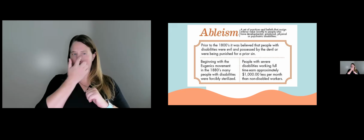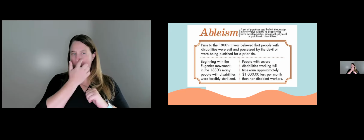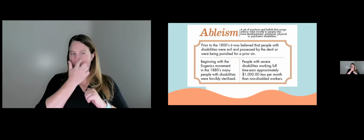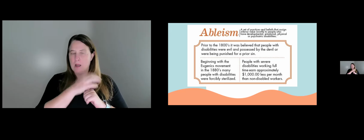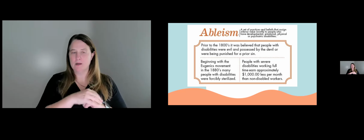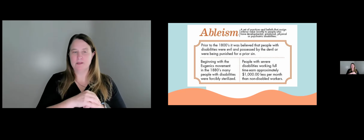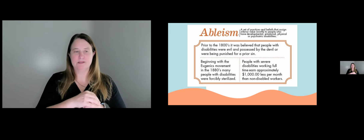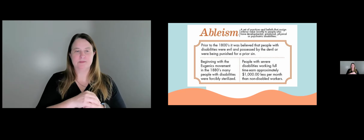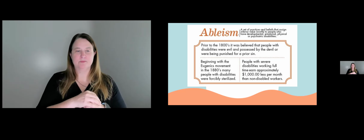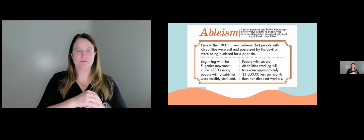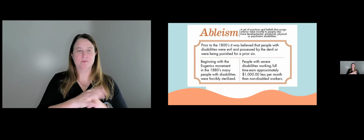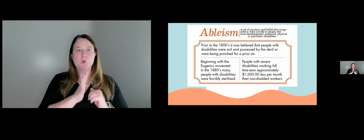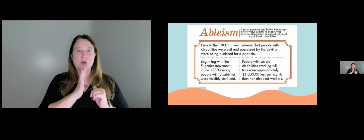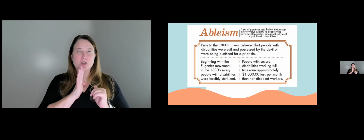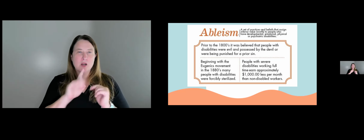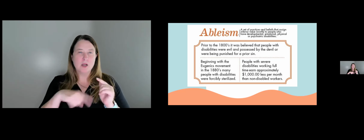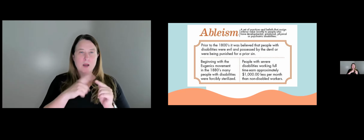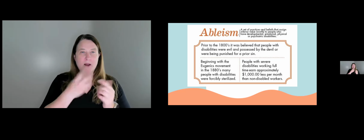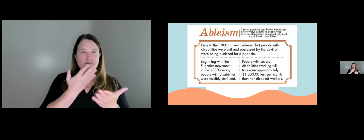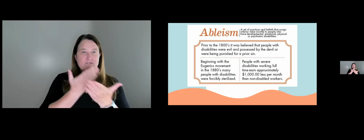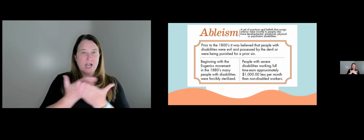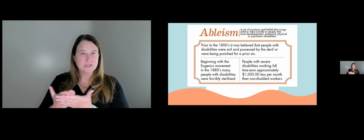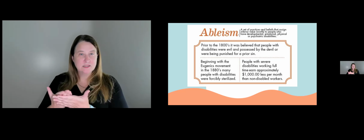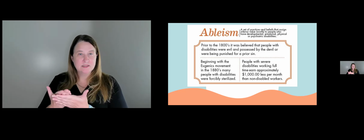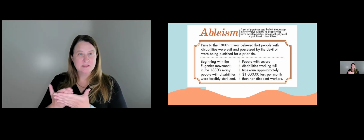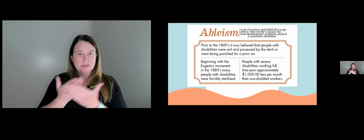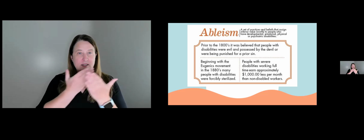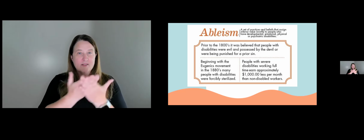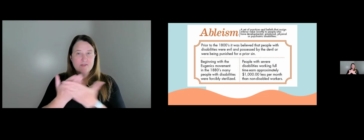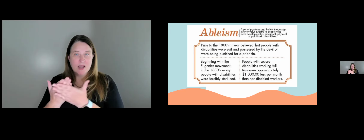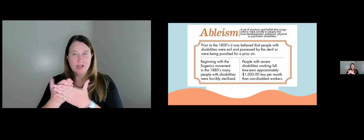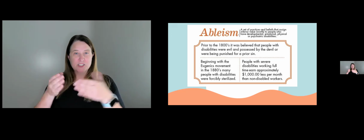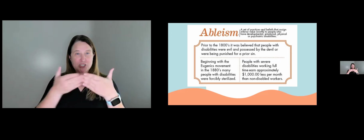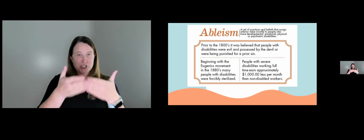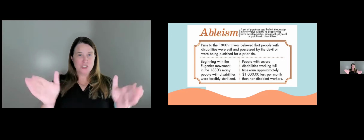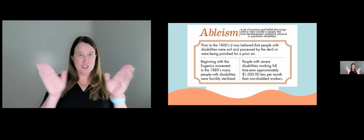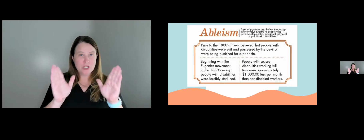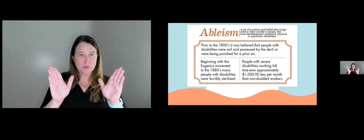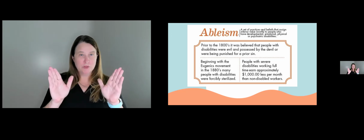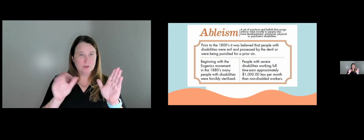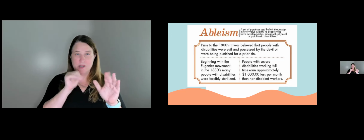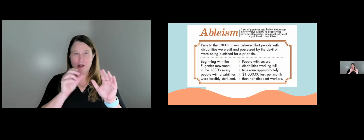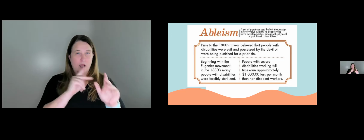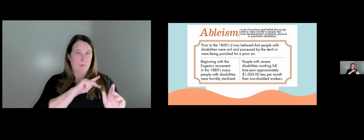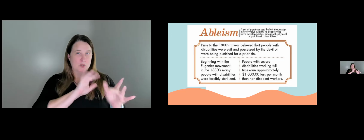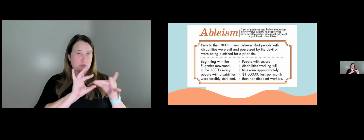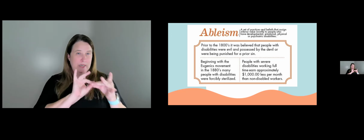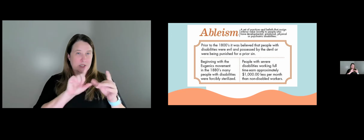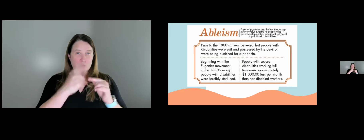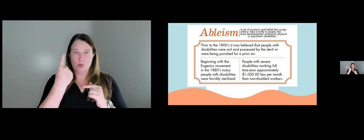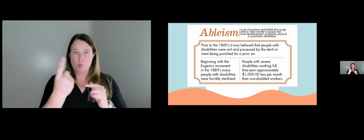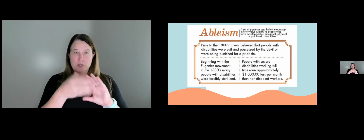folks with disabilities earn about $1,000 less than those without. So we're talking about facts,